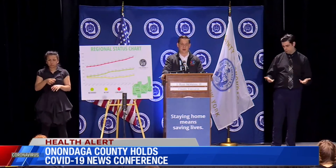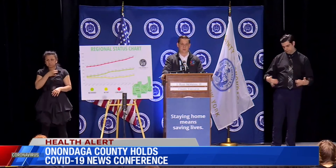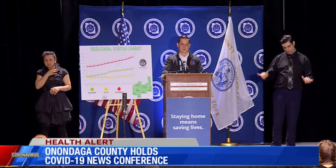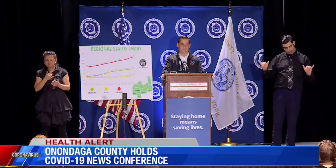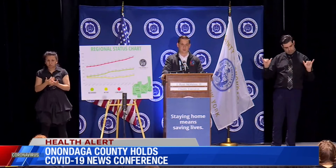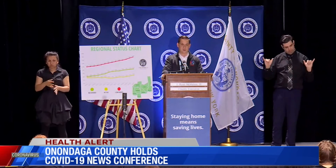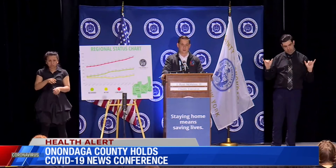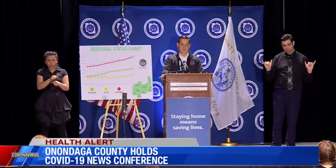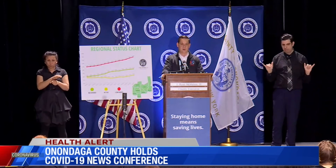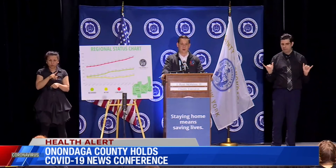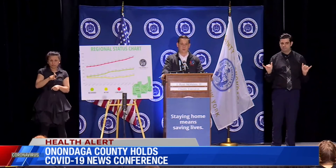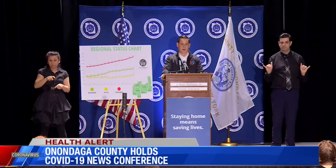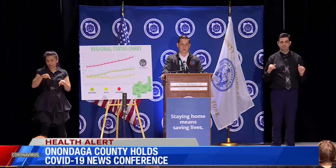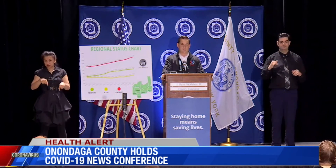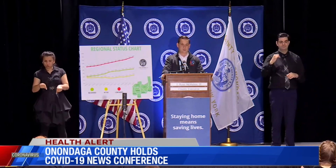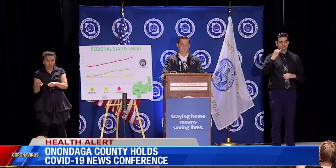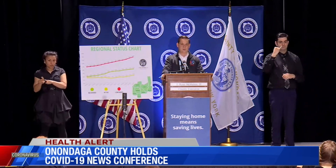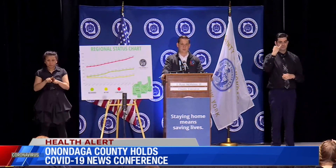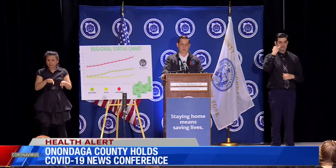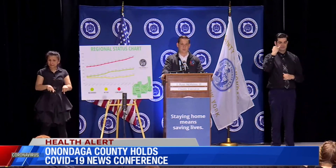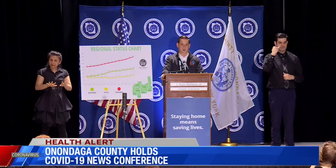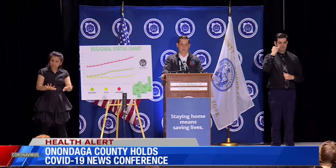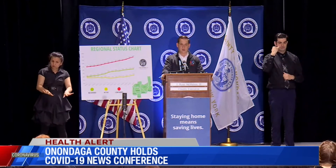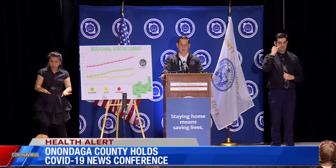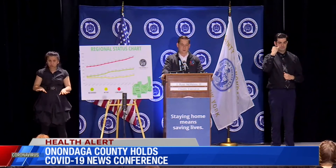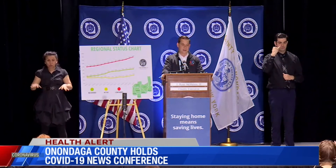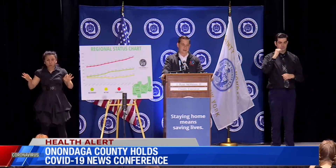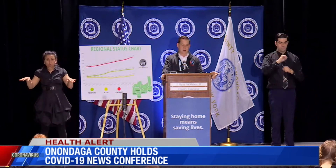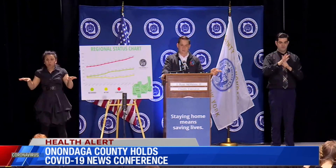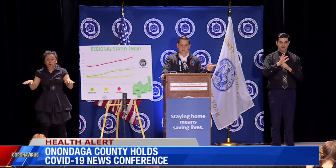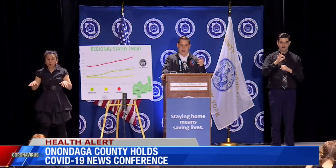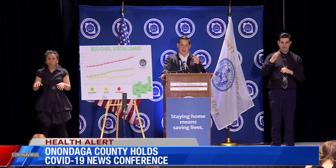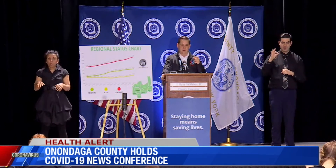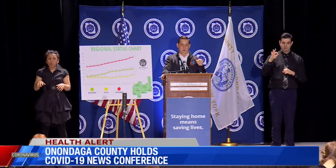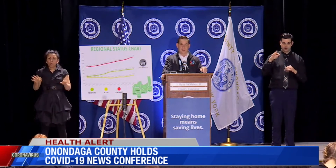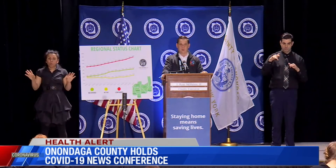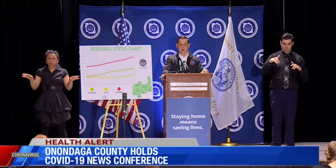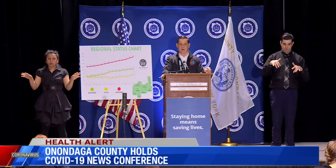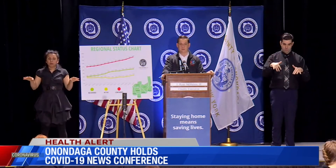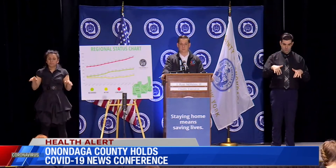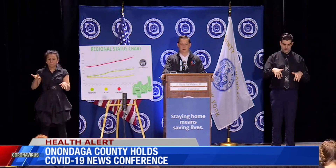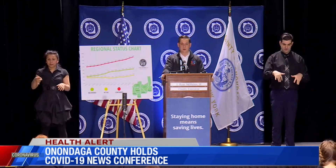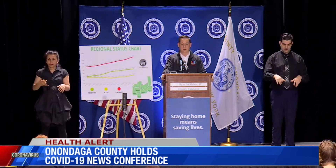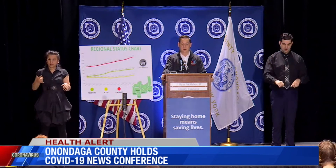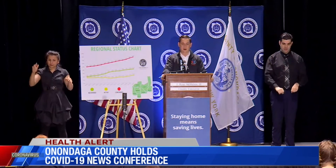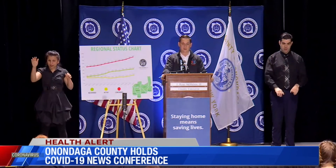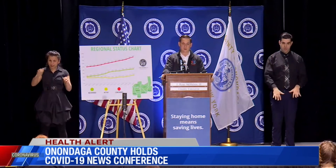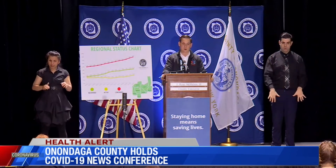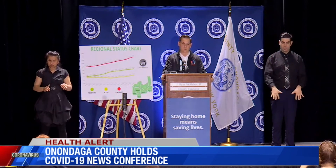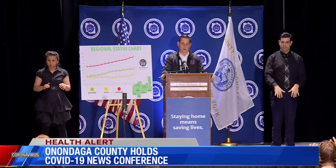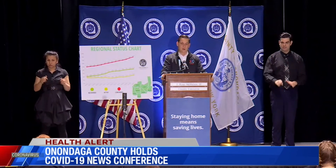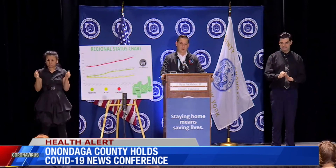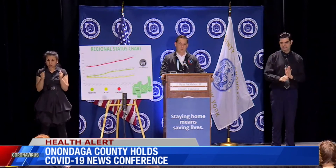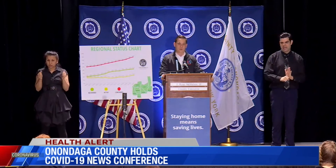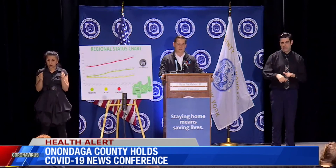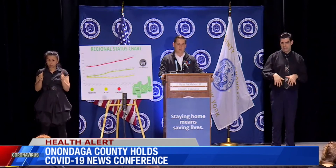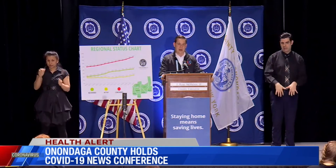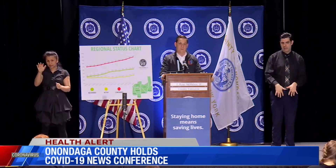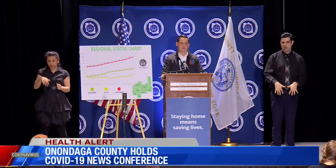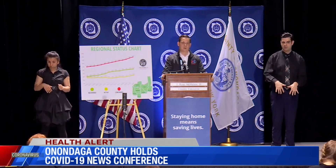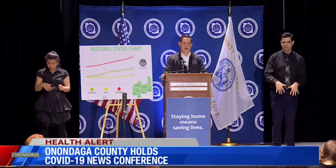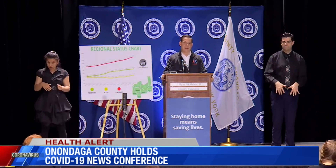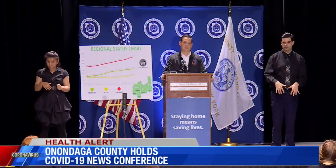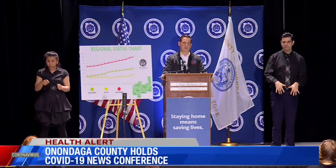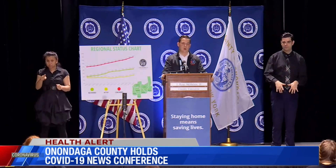to the southern hemisphere for a couple months in the summer, but then it comes back and we got to be ready. So we'll see